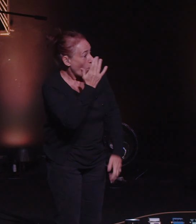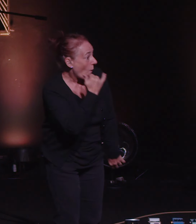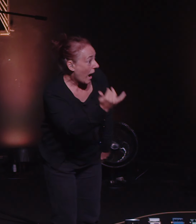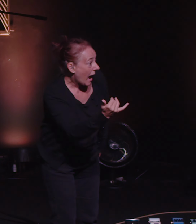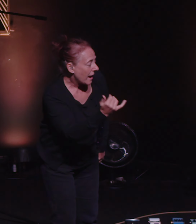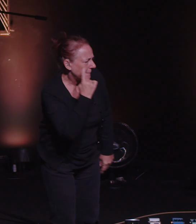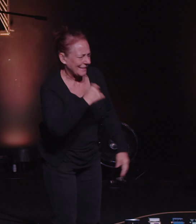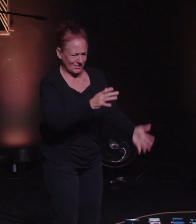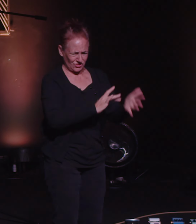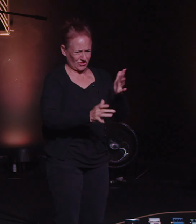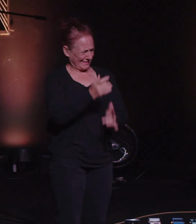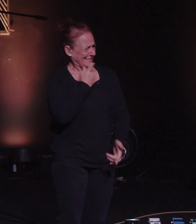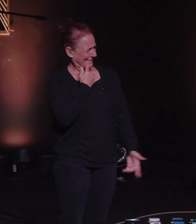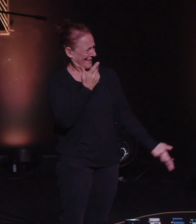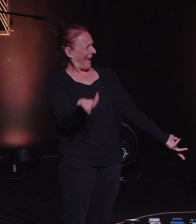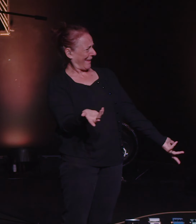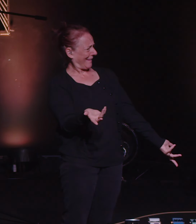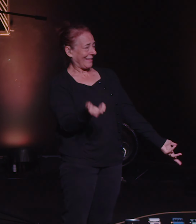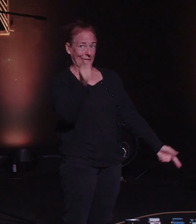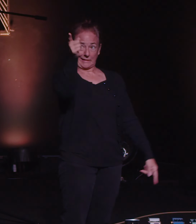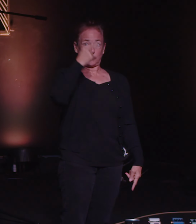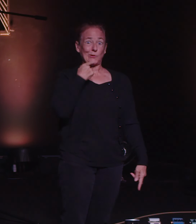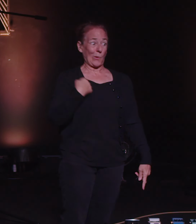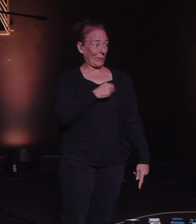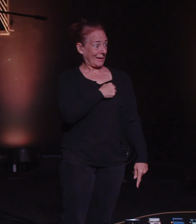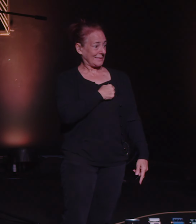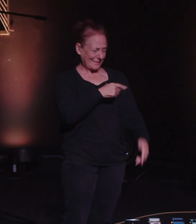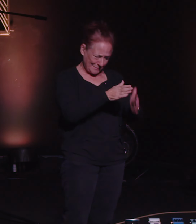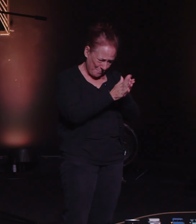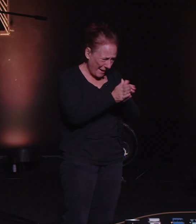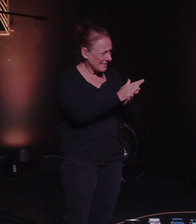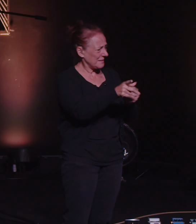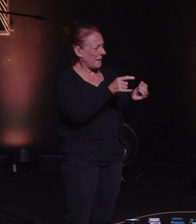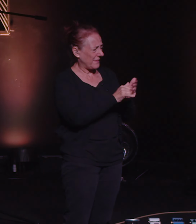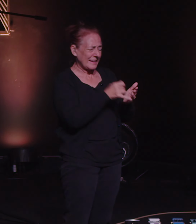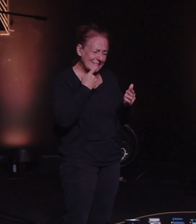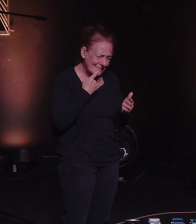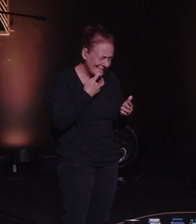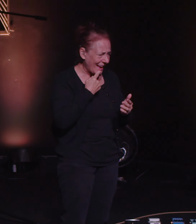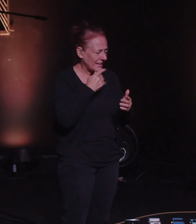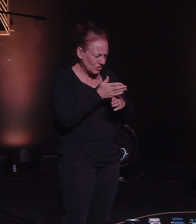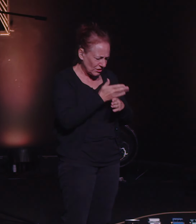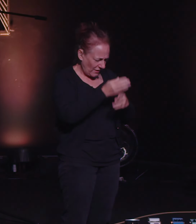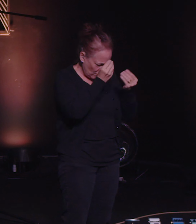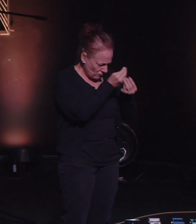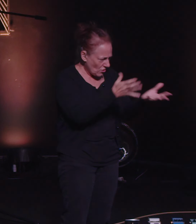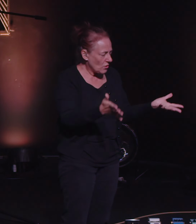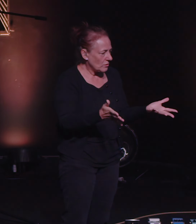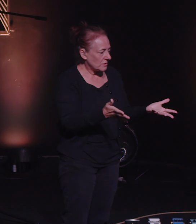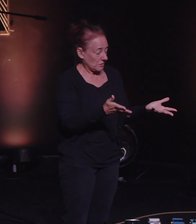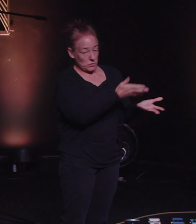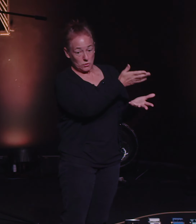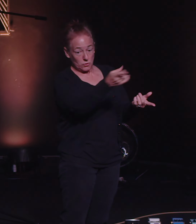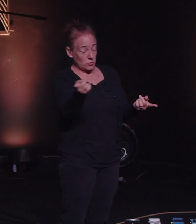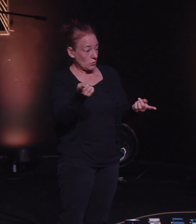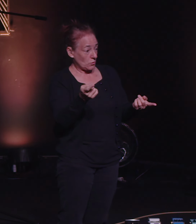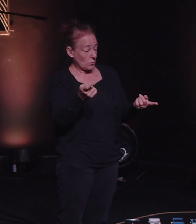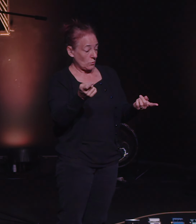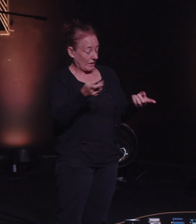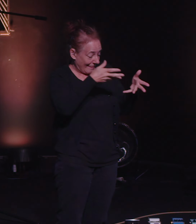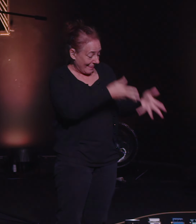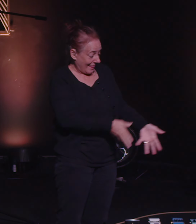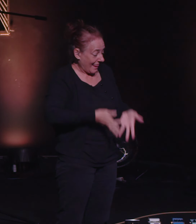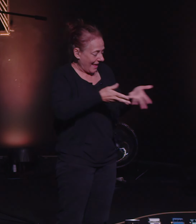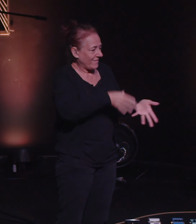it is because Jesus said so. Because Jesus was passionate about this. Because Jesus shared the news that he left